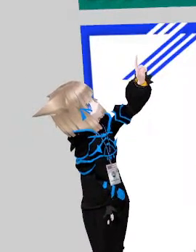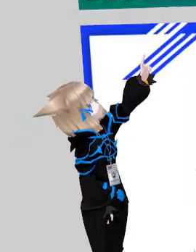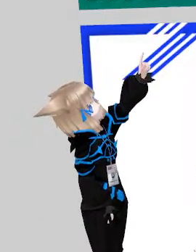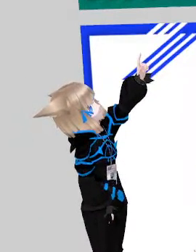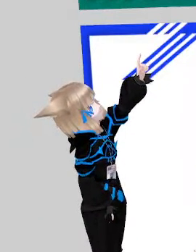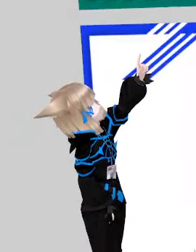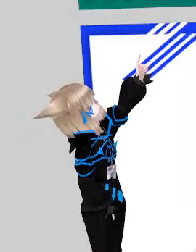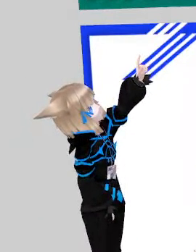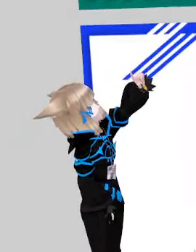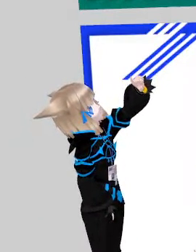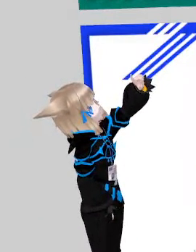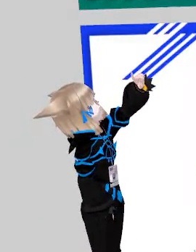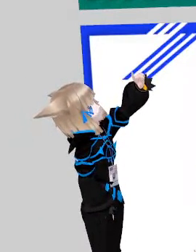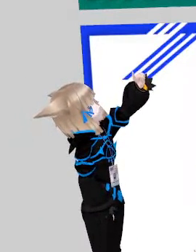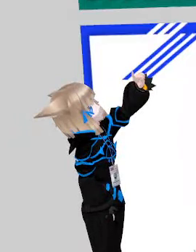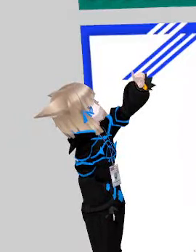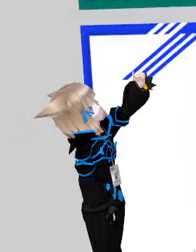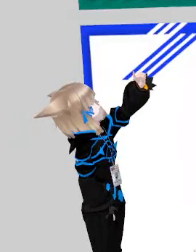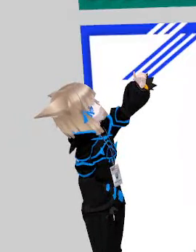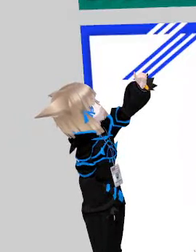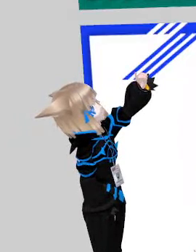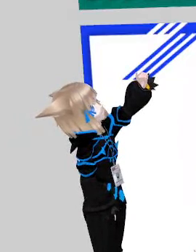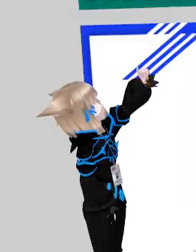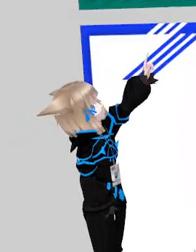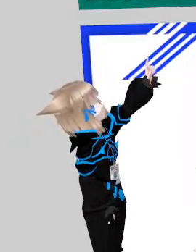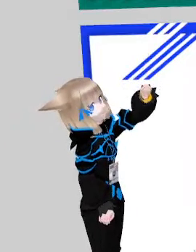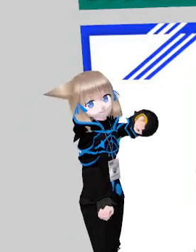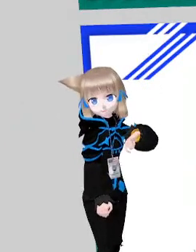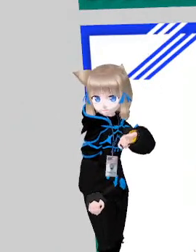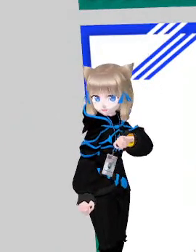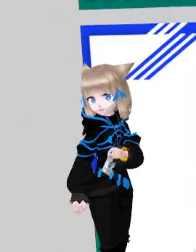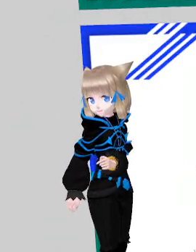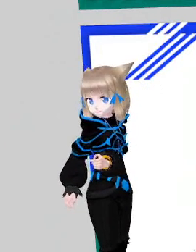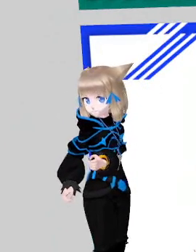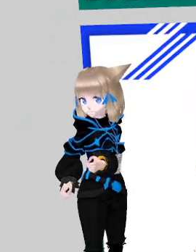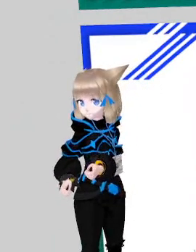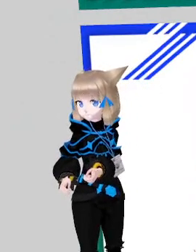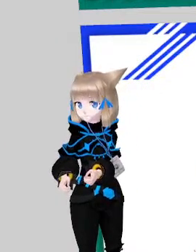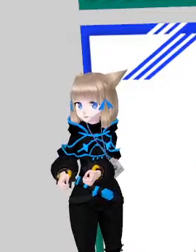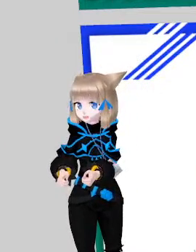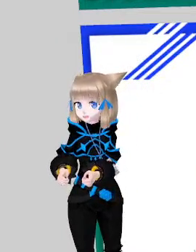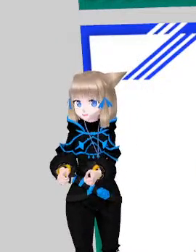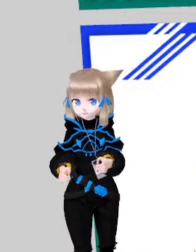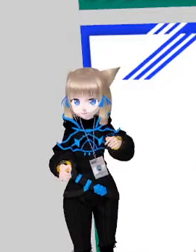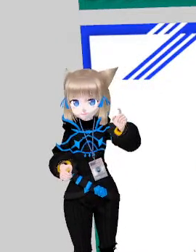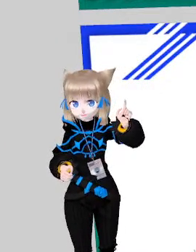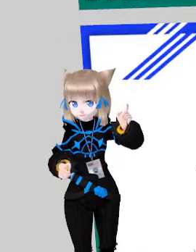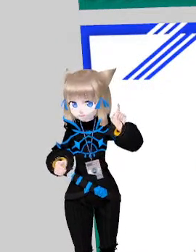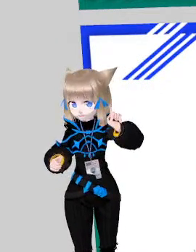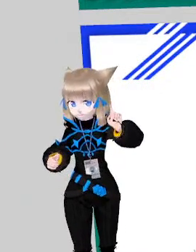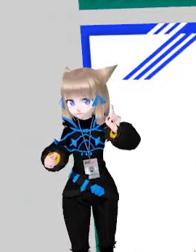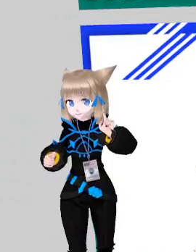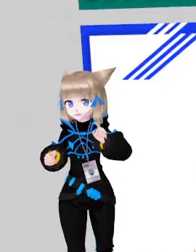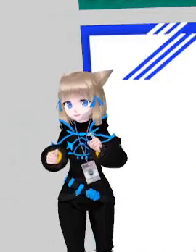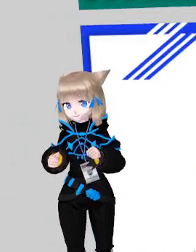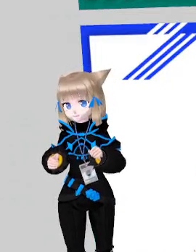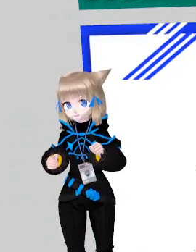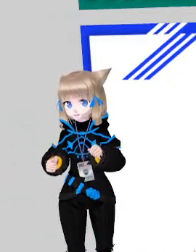Up there, I like to use Bill Vickers' YouTube channel and Signs. Bill Vickers actually has